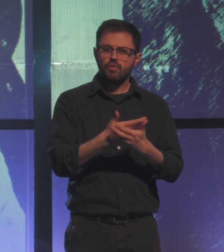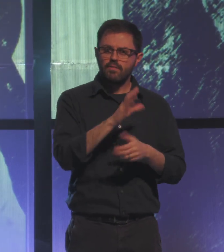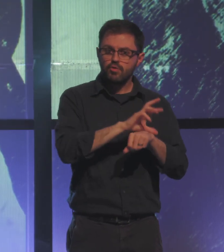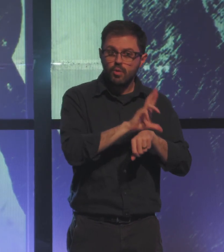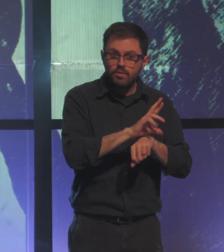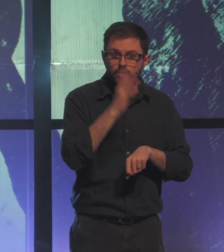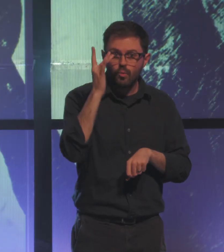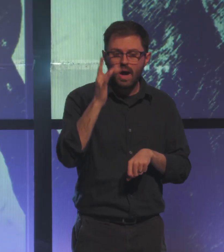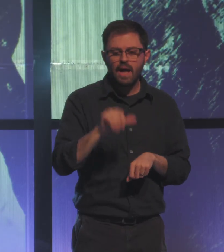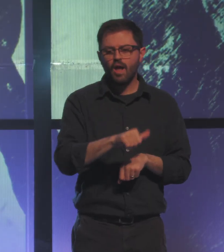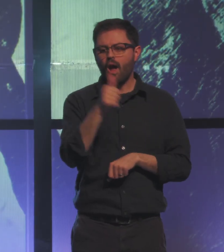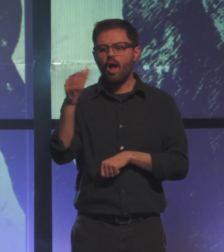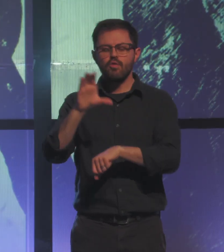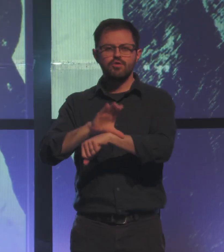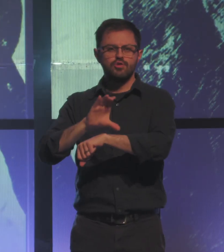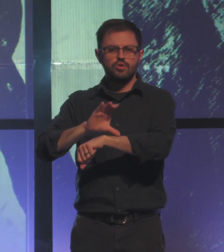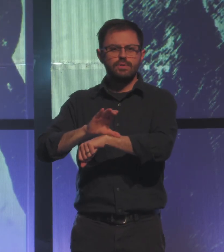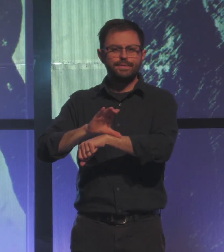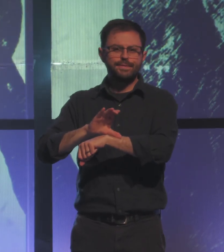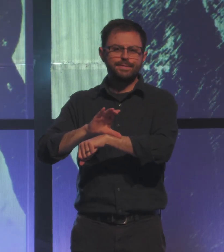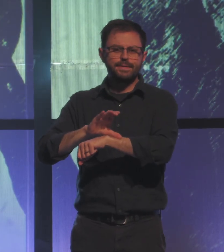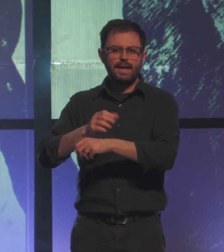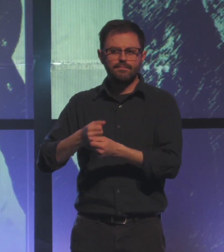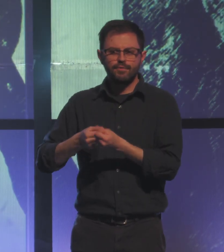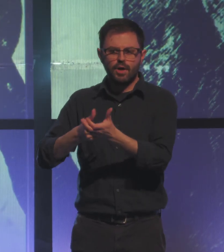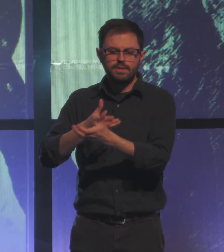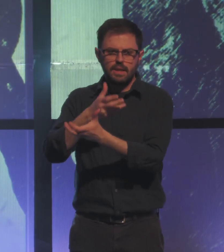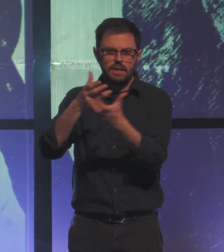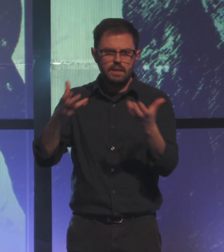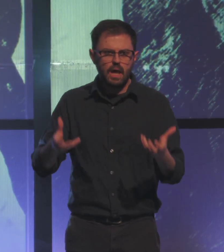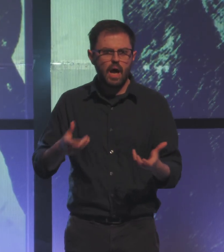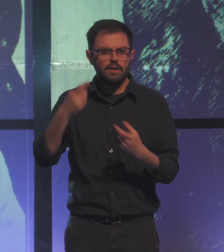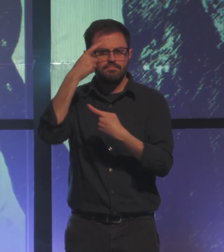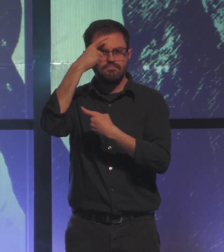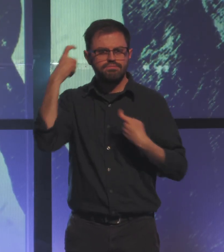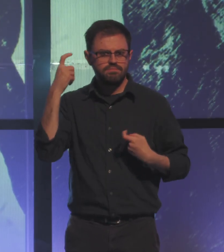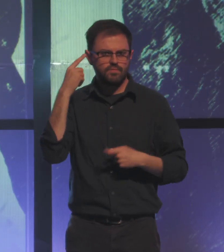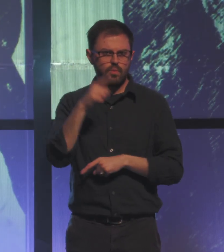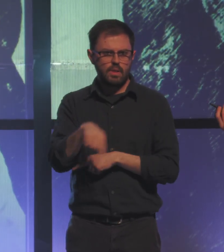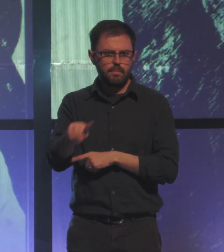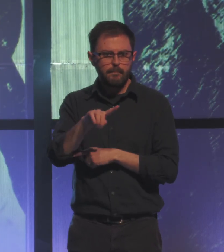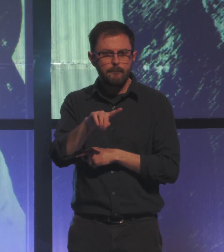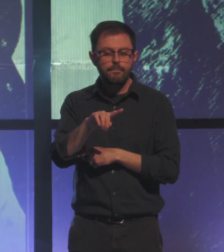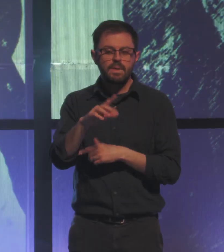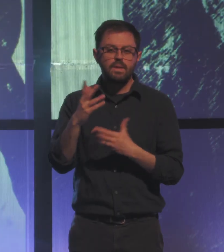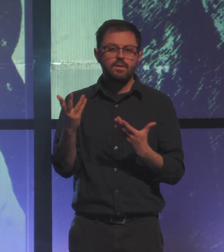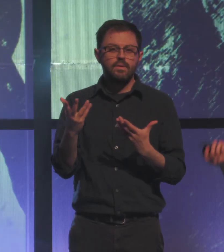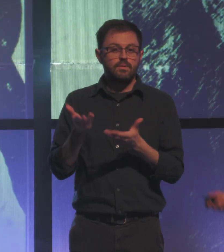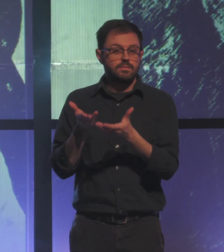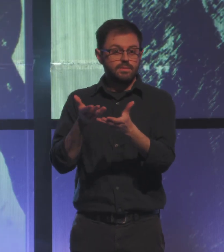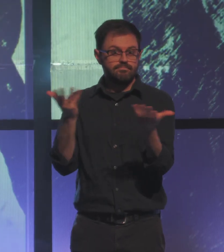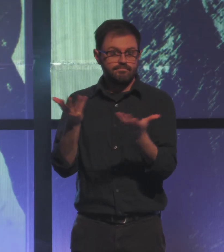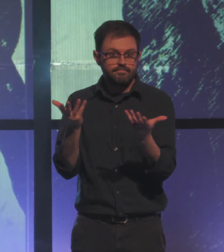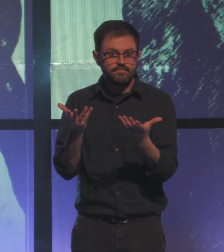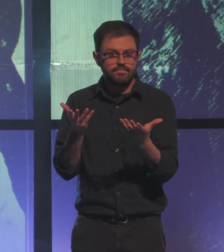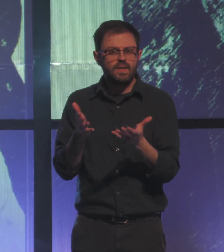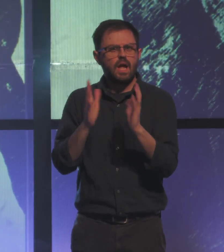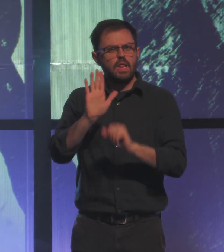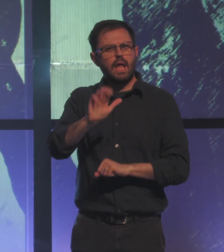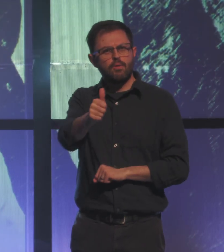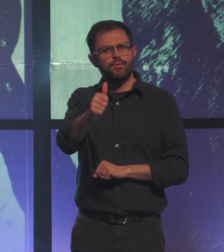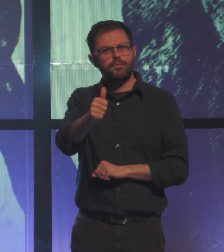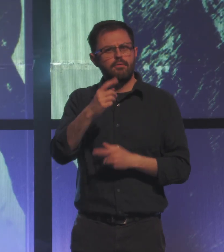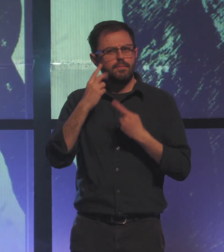this have caused a lot of pain. Well, what I would say is let yourself be